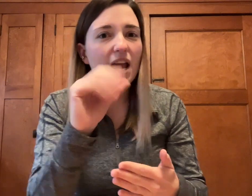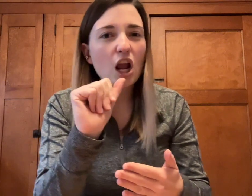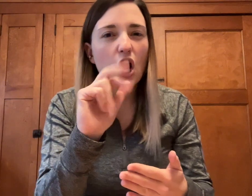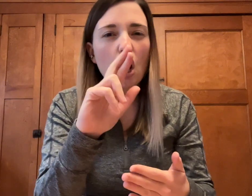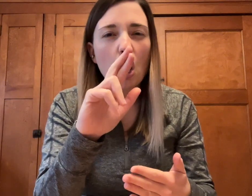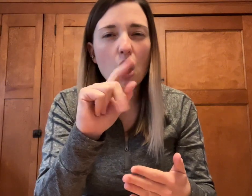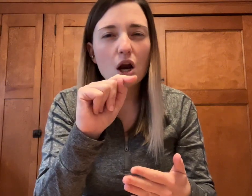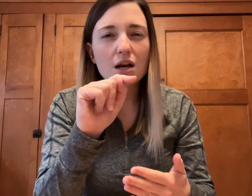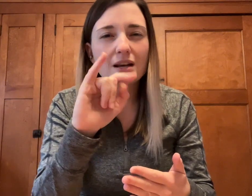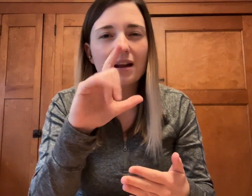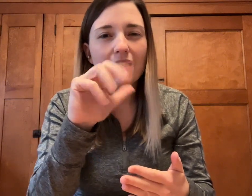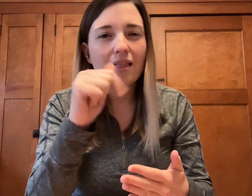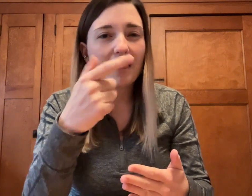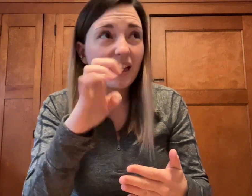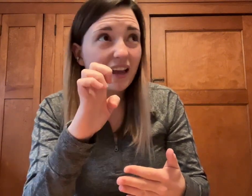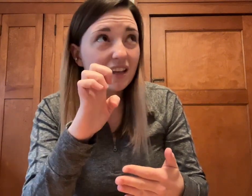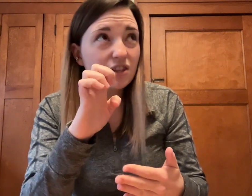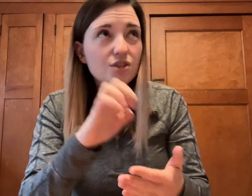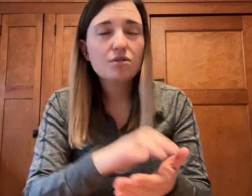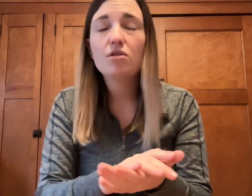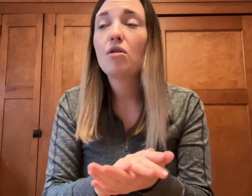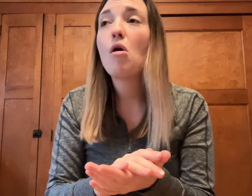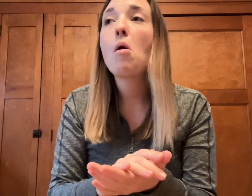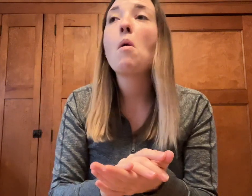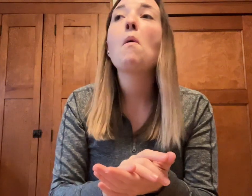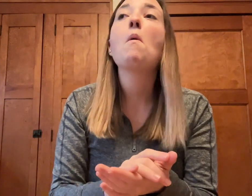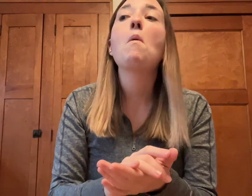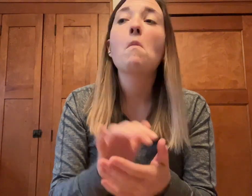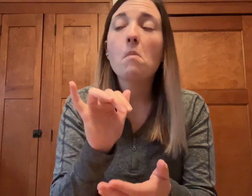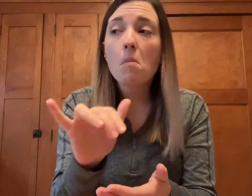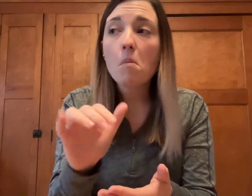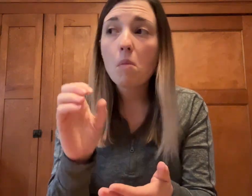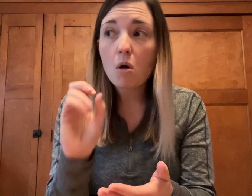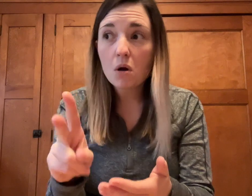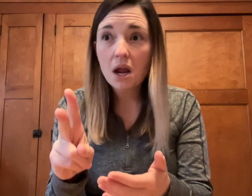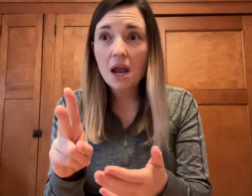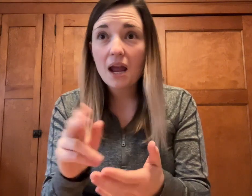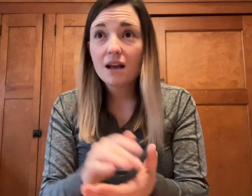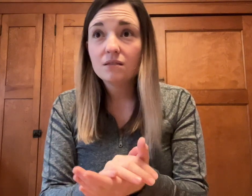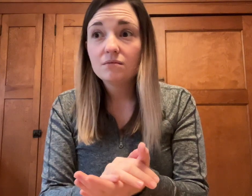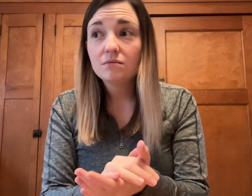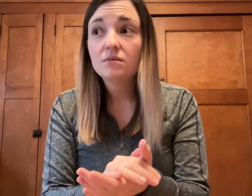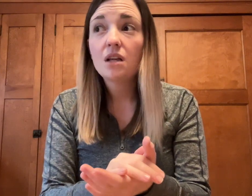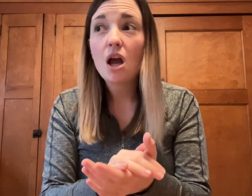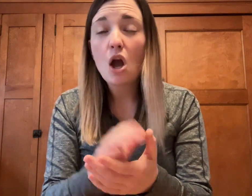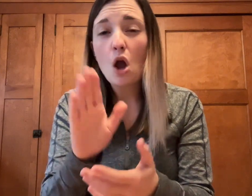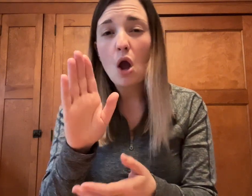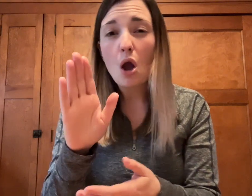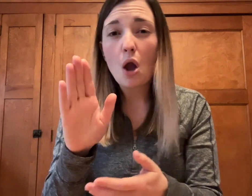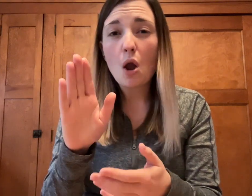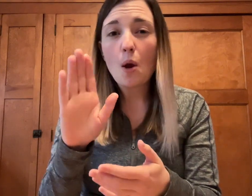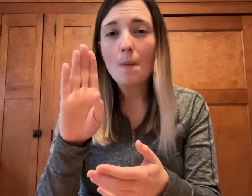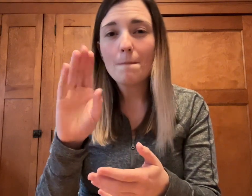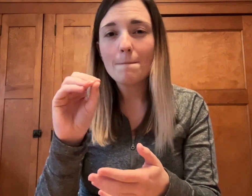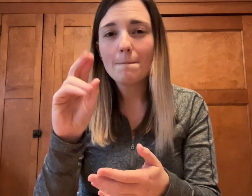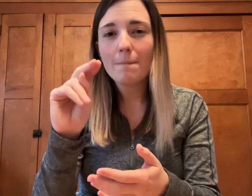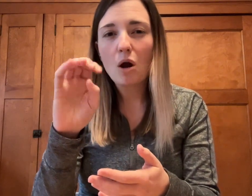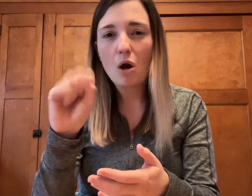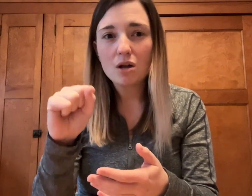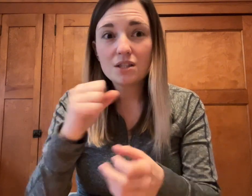surrounded by more cartilage? They are cartilage. I think the proper way to say it is what? They are. They are mainly cartilage. The bones